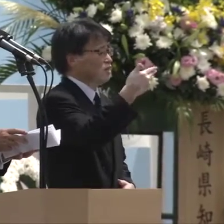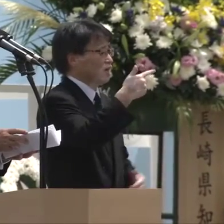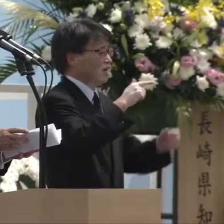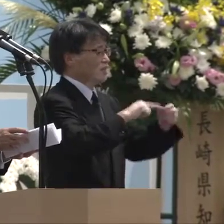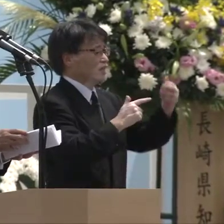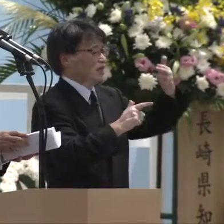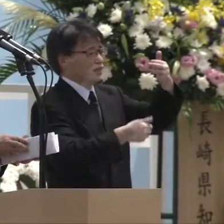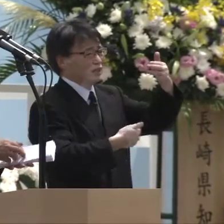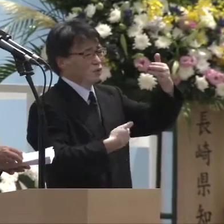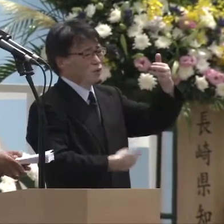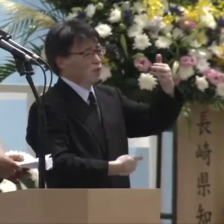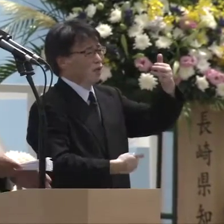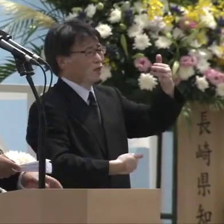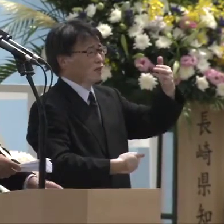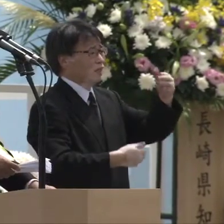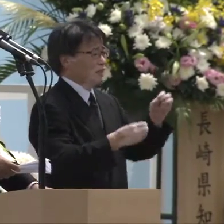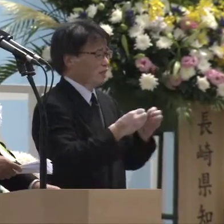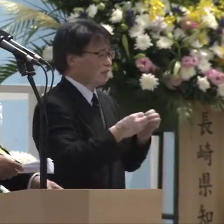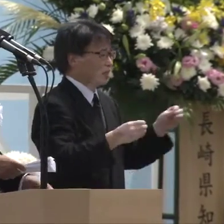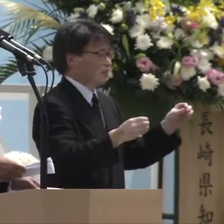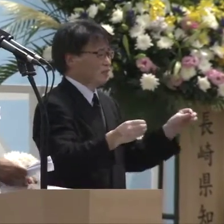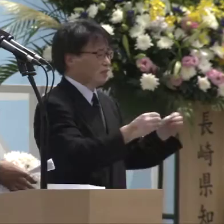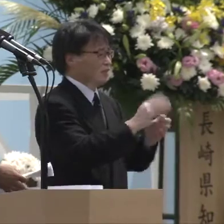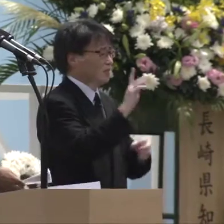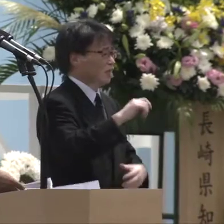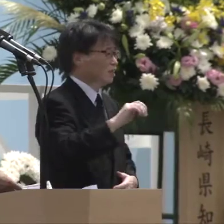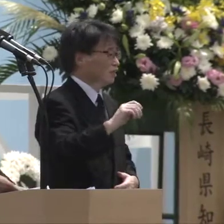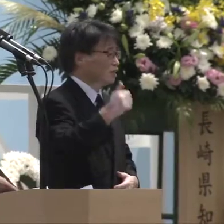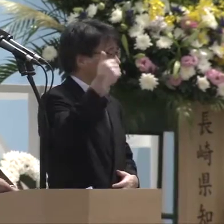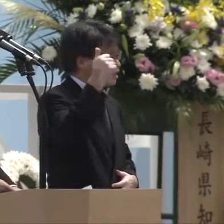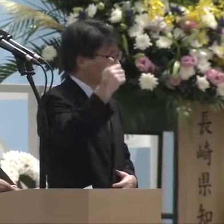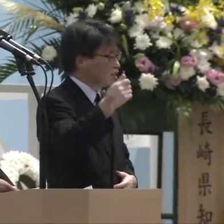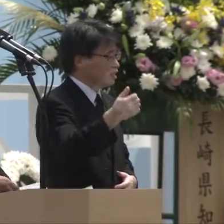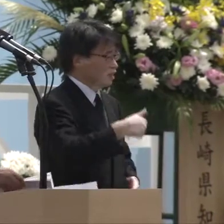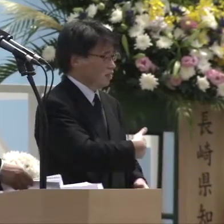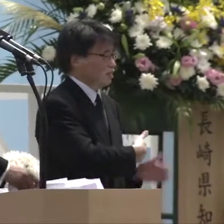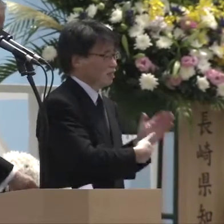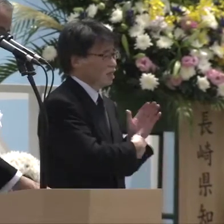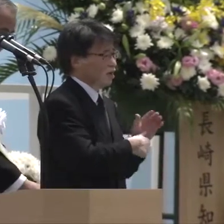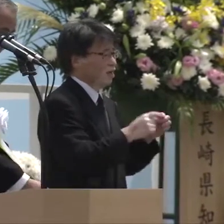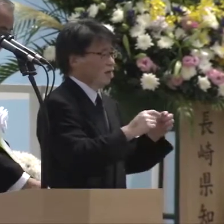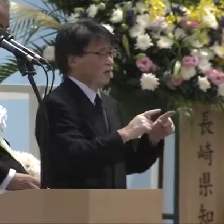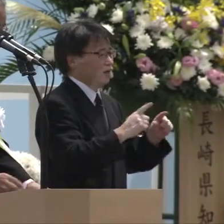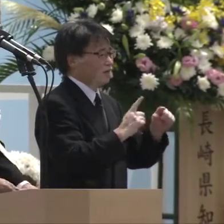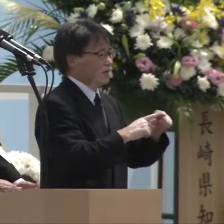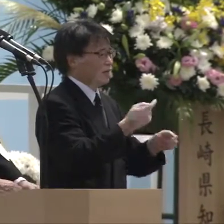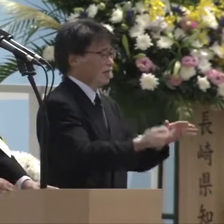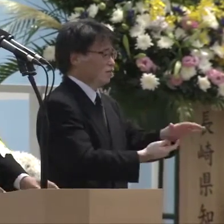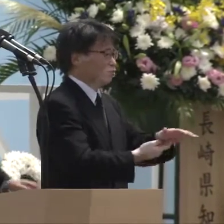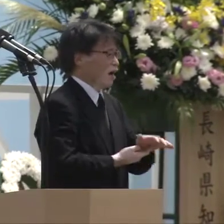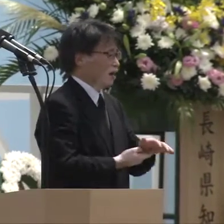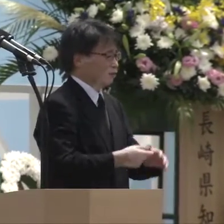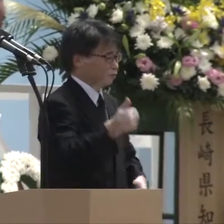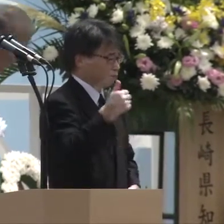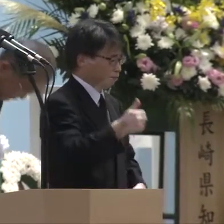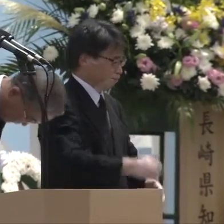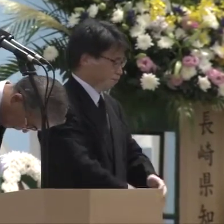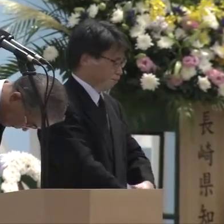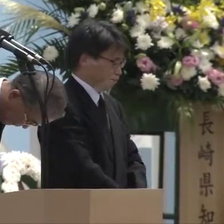Hodo Nakamura, Governor of Nagasaki Prefecture, August 9, 2016.